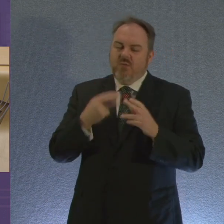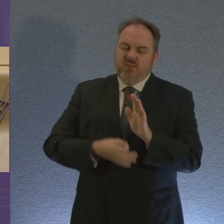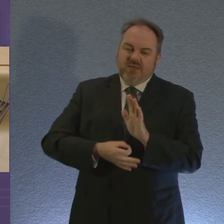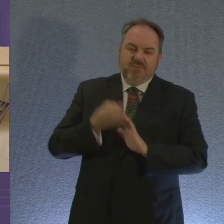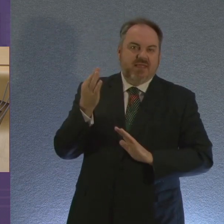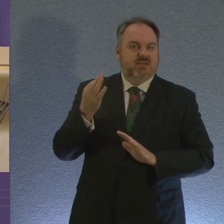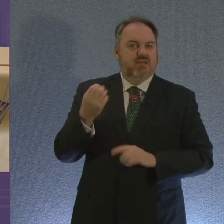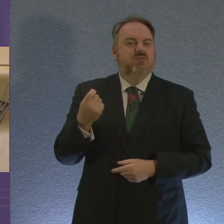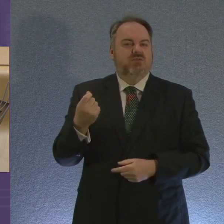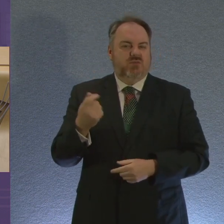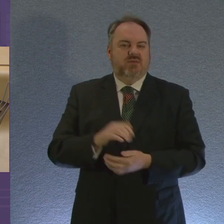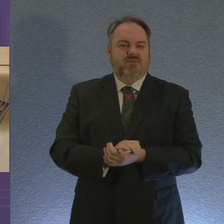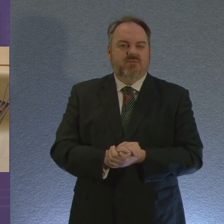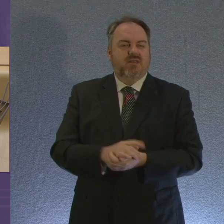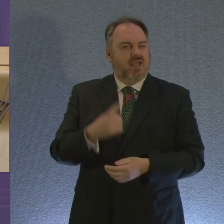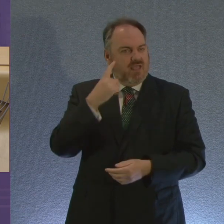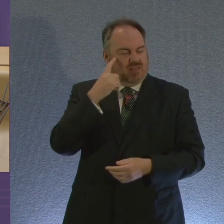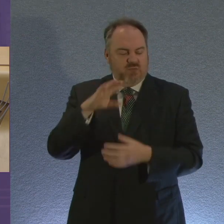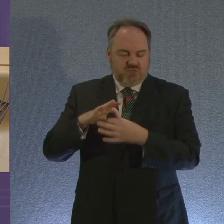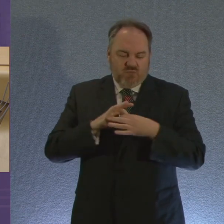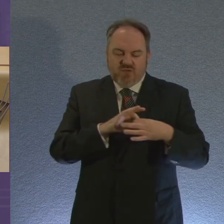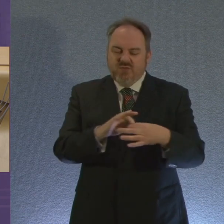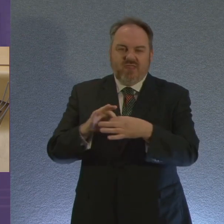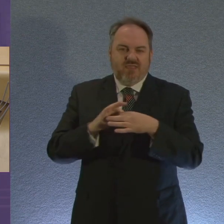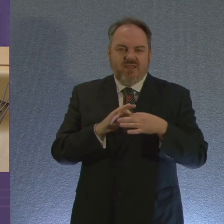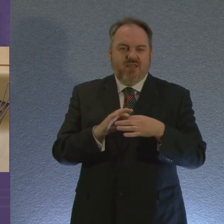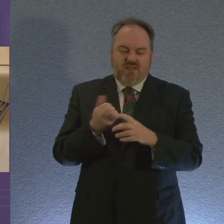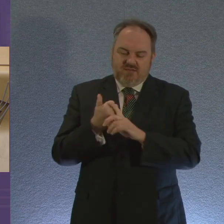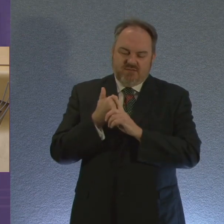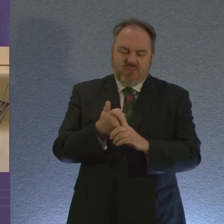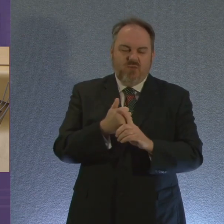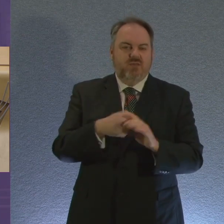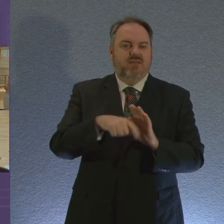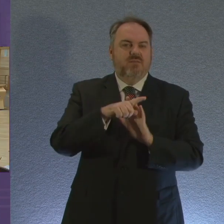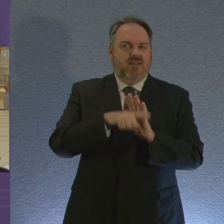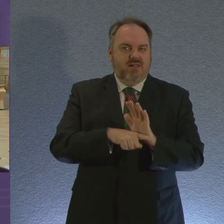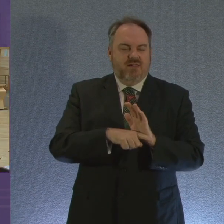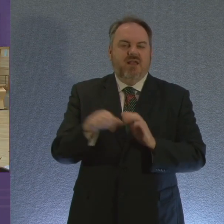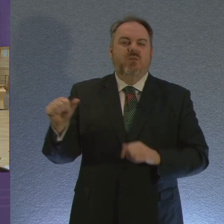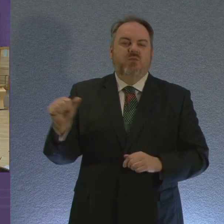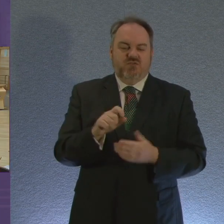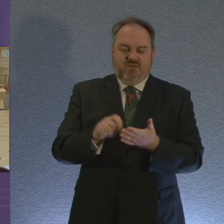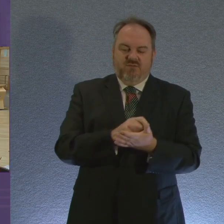this pandemic together. I support this bill and ask all colleagues to vote in favour.